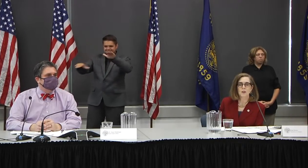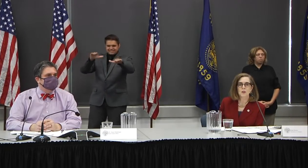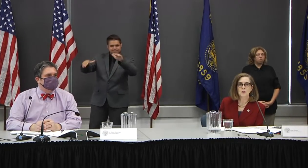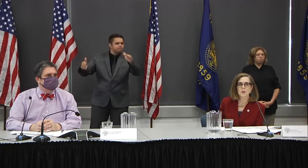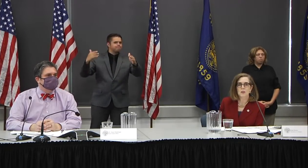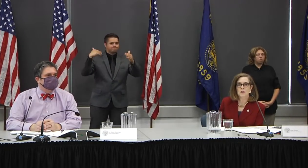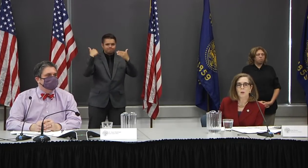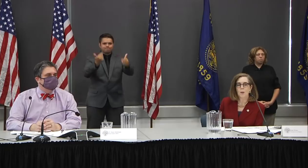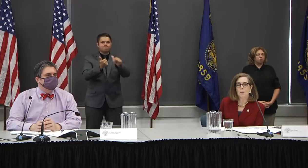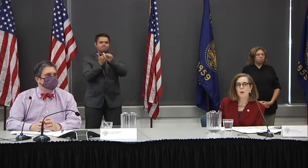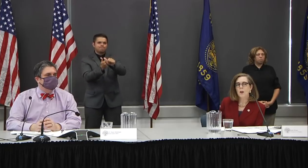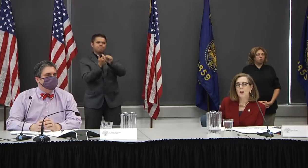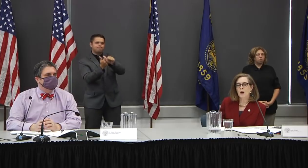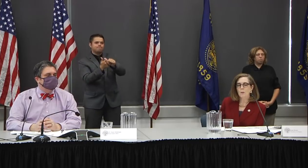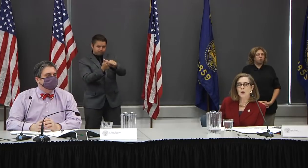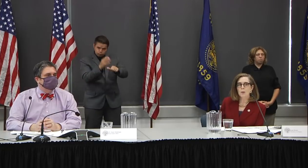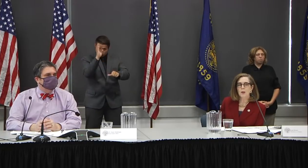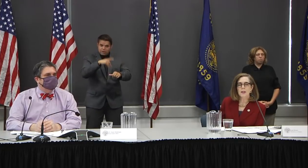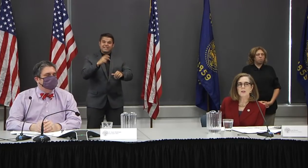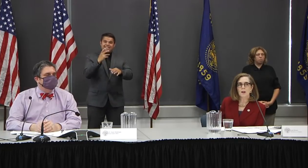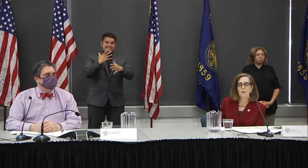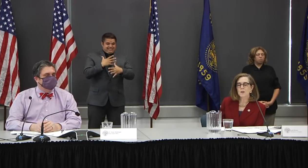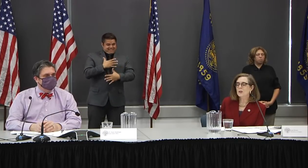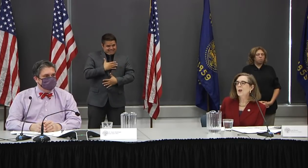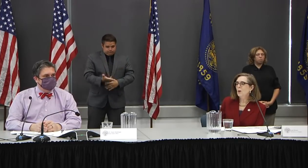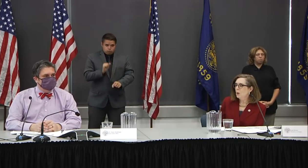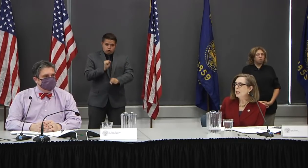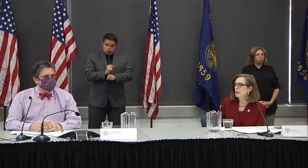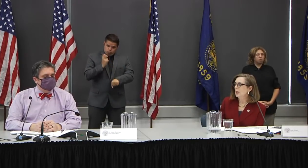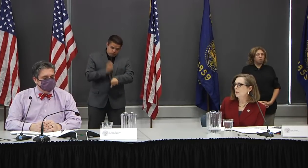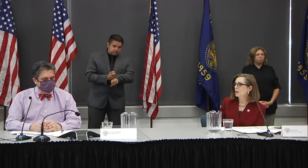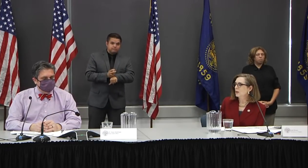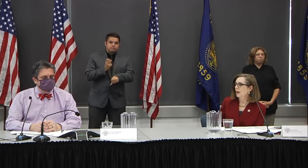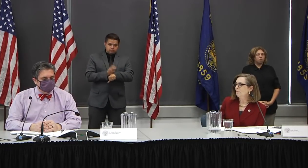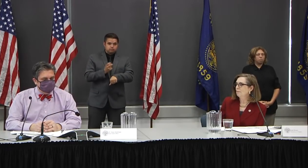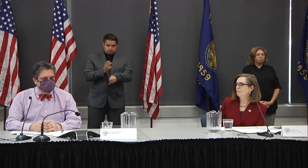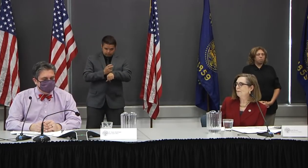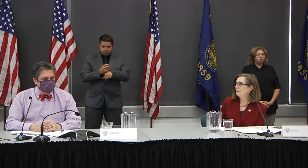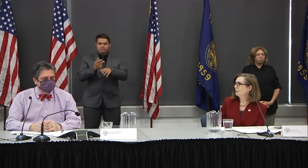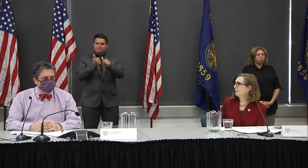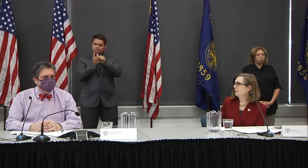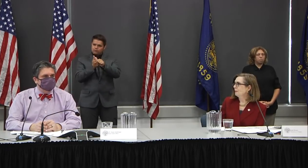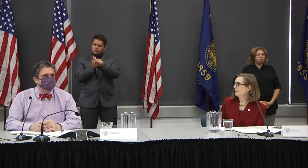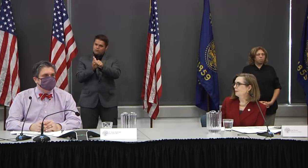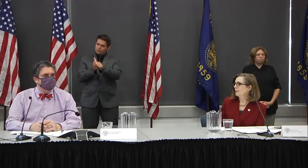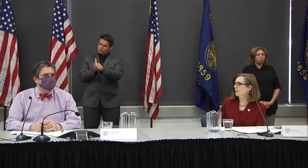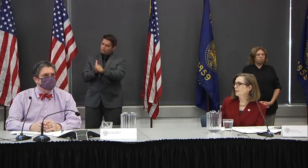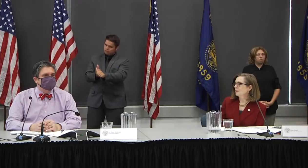elected officials to step up compliance efforts. We can get this done.